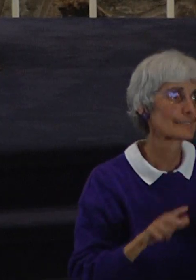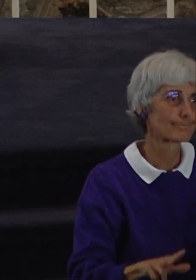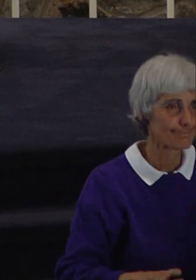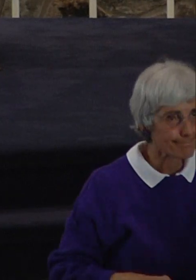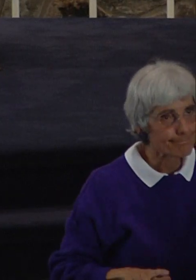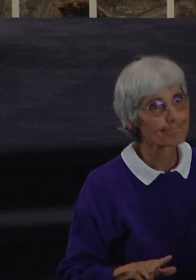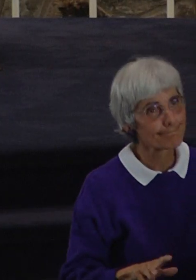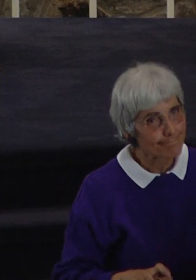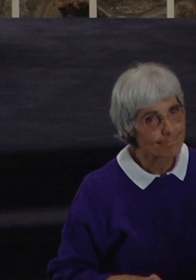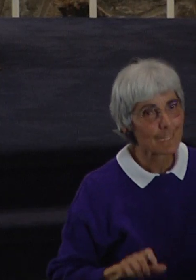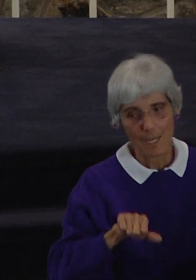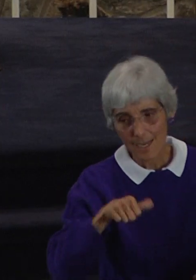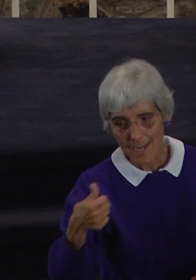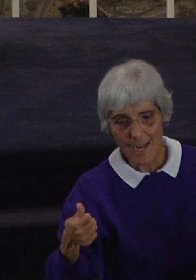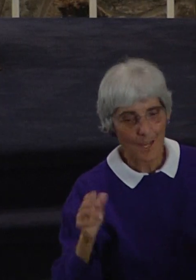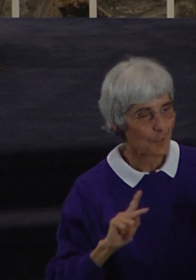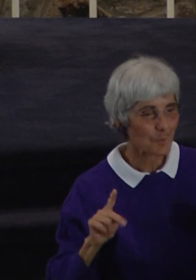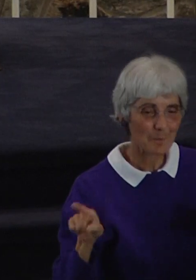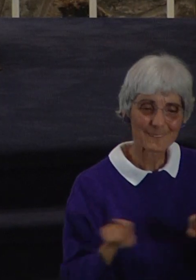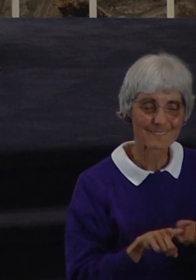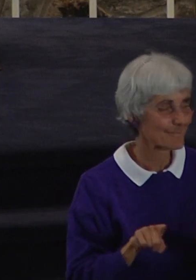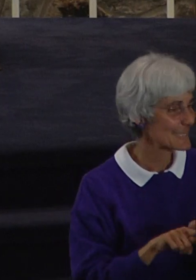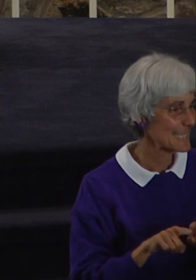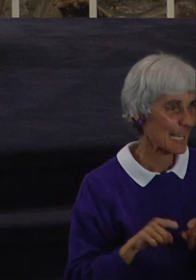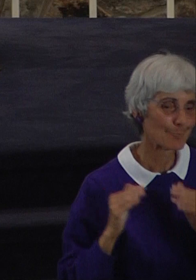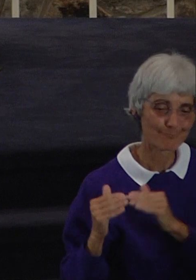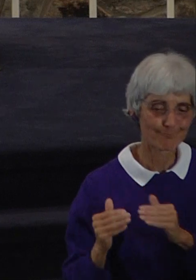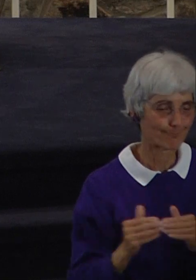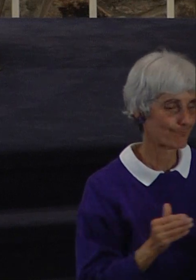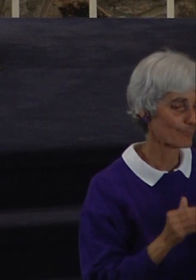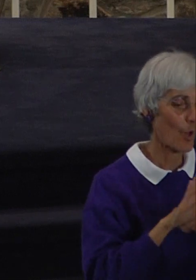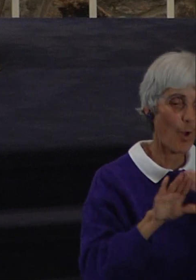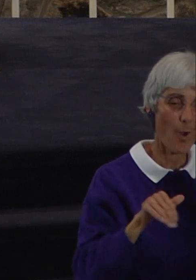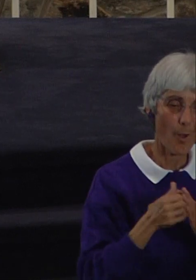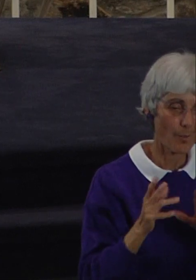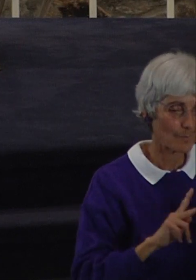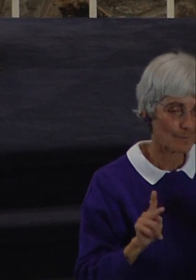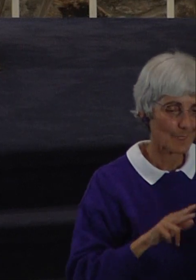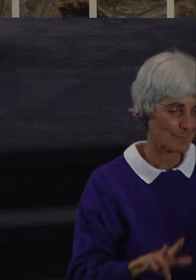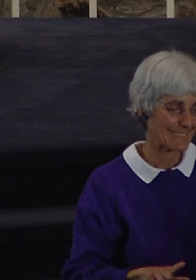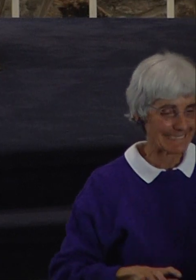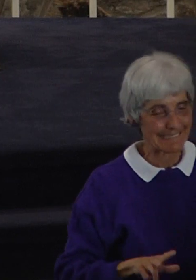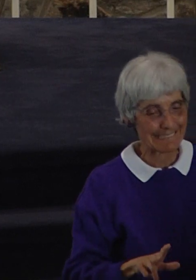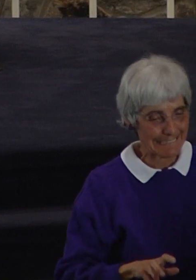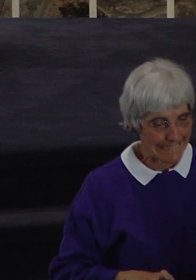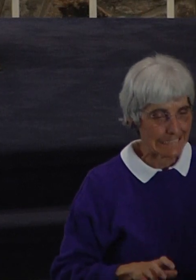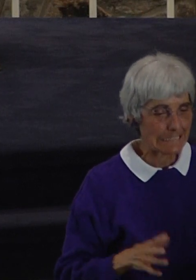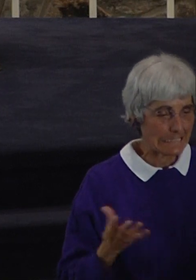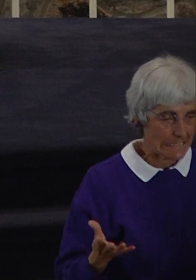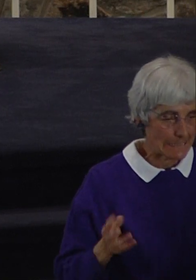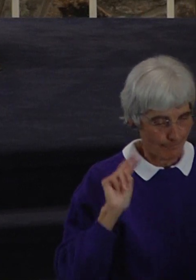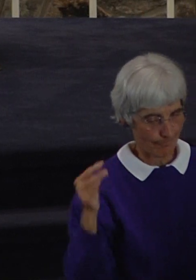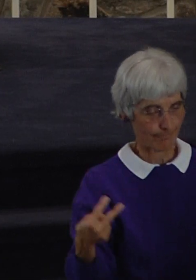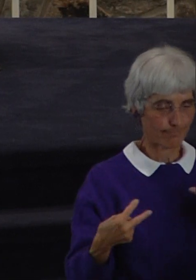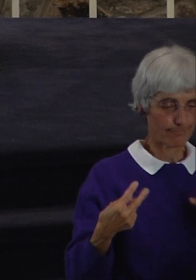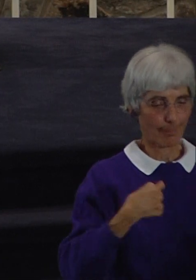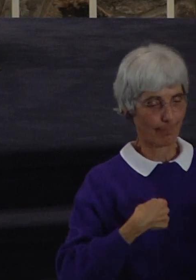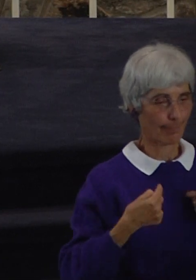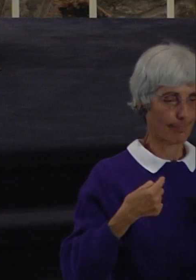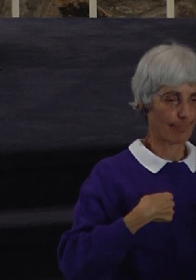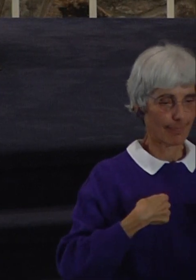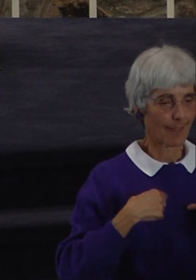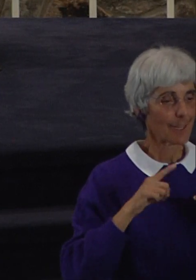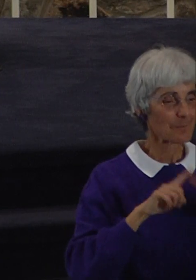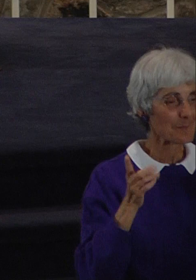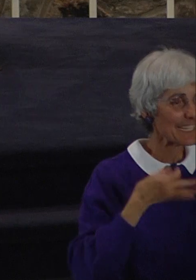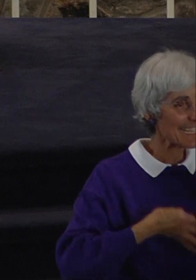that other people are plagued by that same selfishness. But that we may see them the way Jesus sees us, that we may see them with